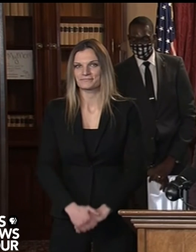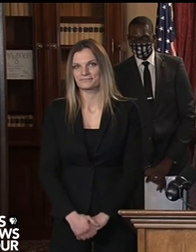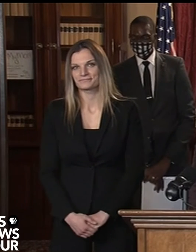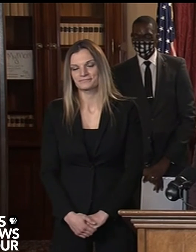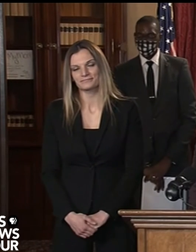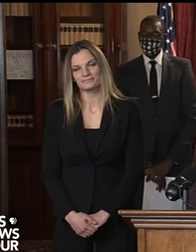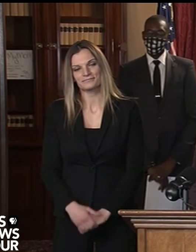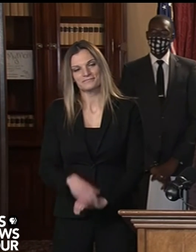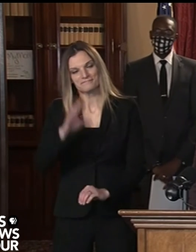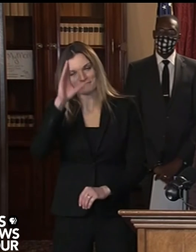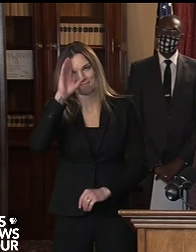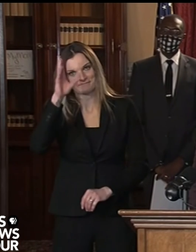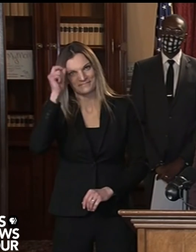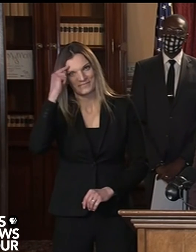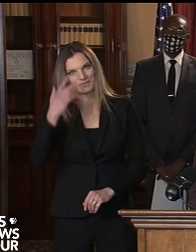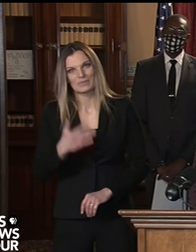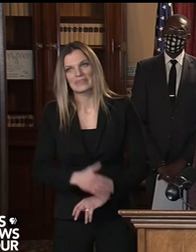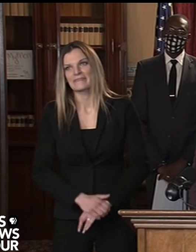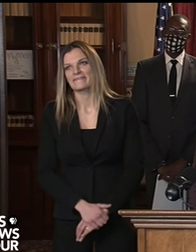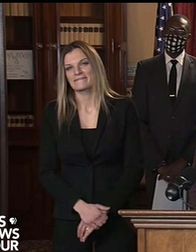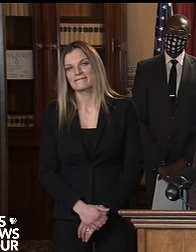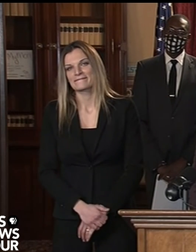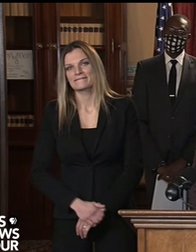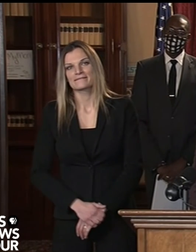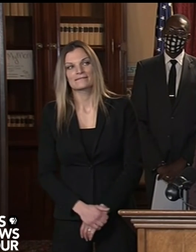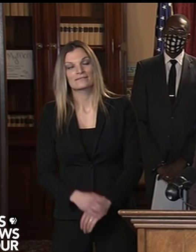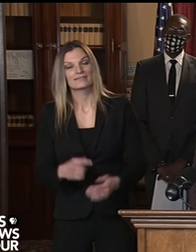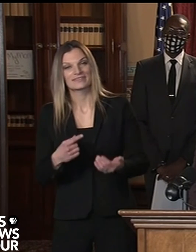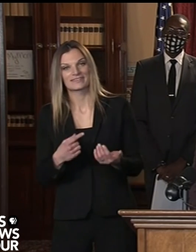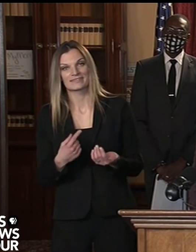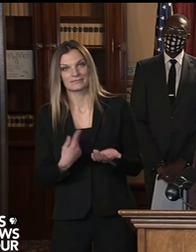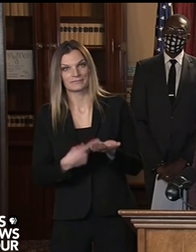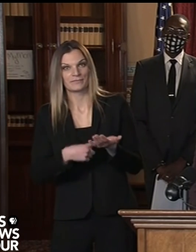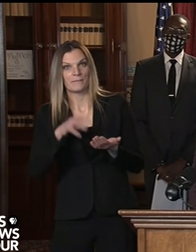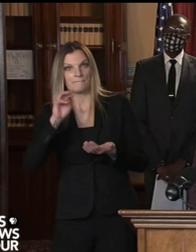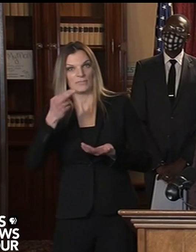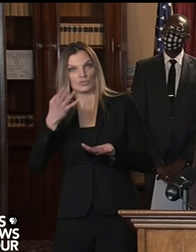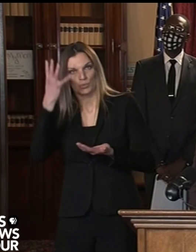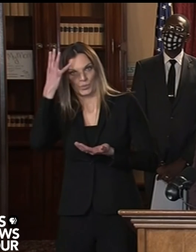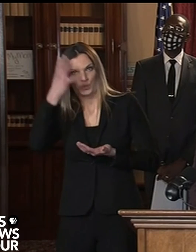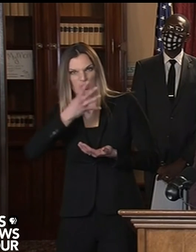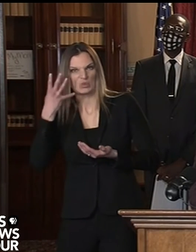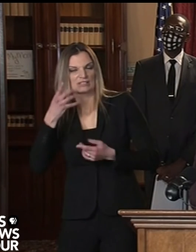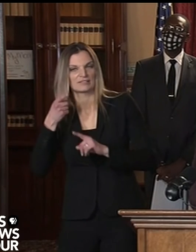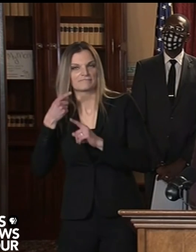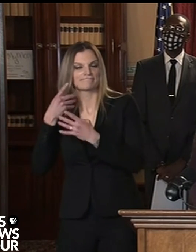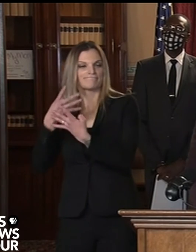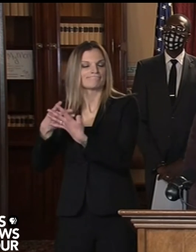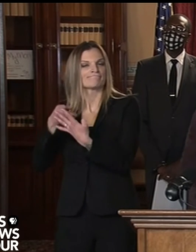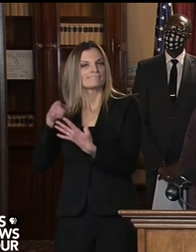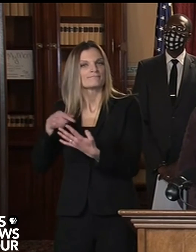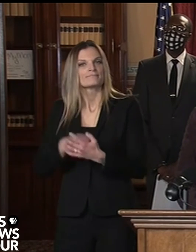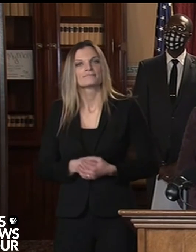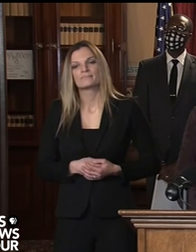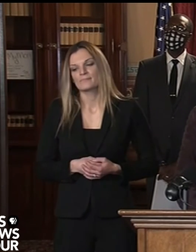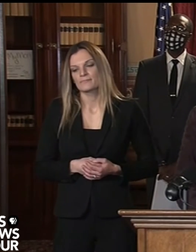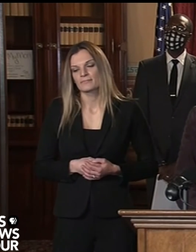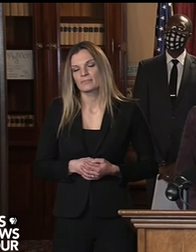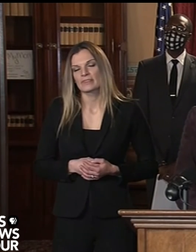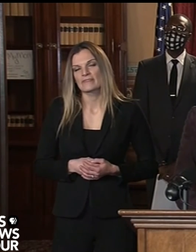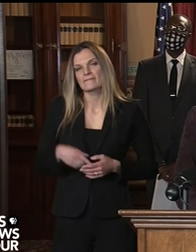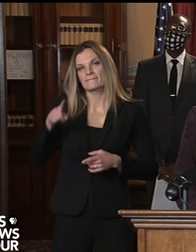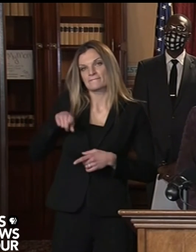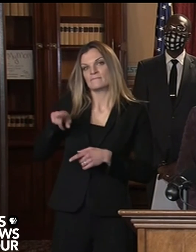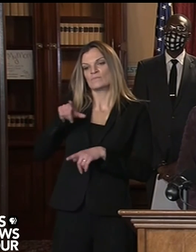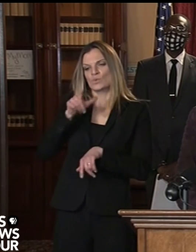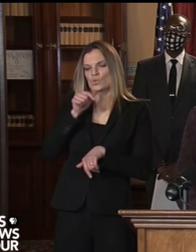Hi, Governor. On the subject of Michigan's prisons, a number of advocates for Michigan's